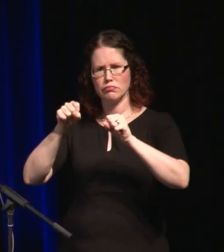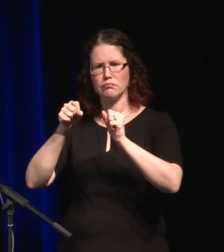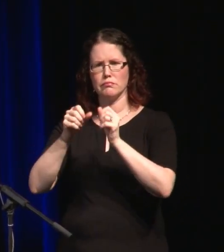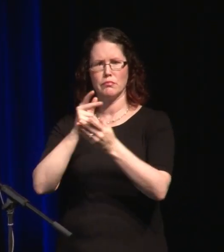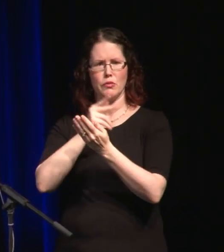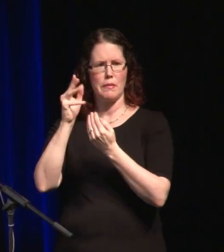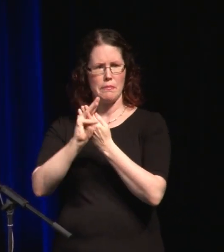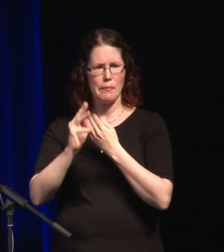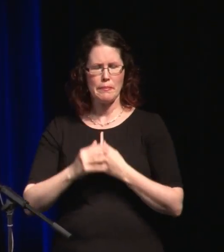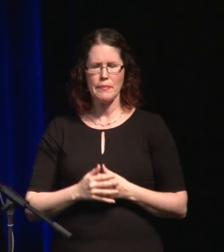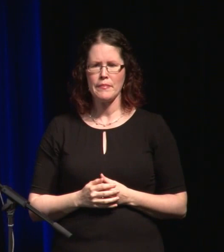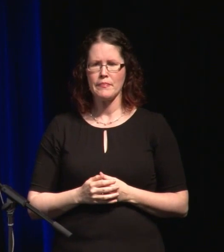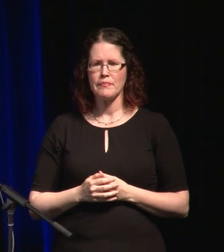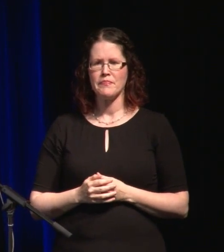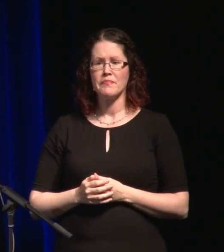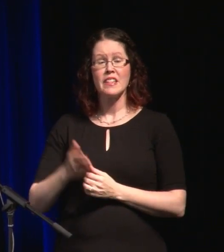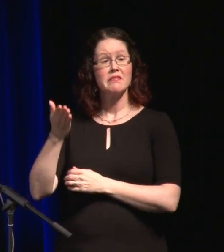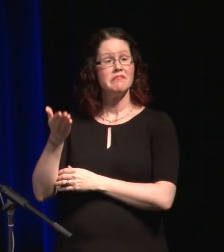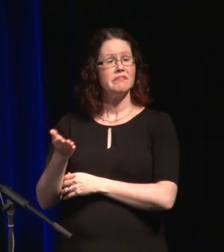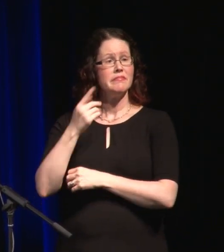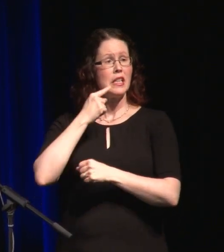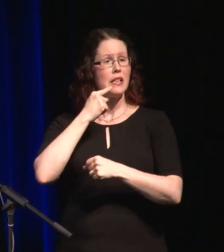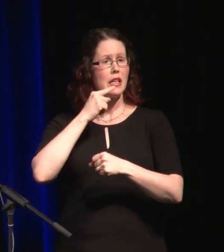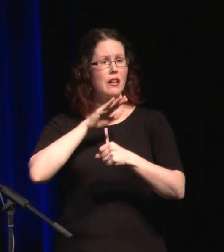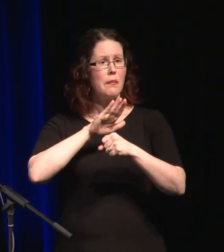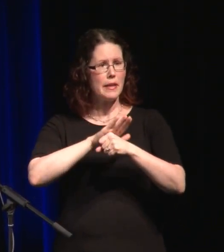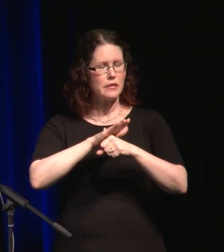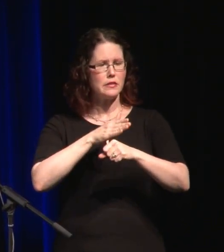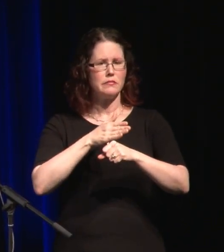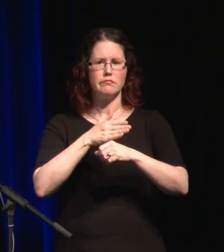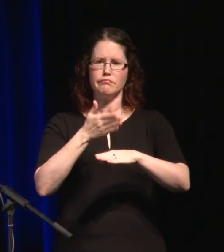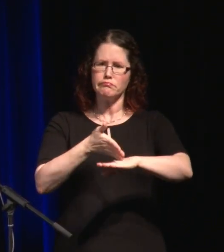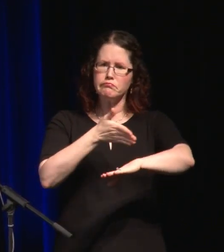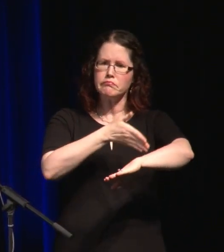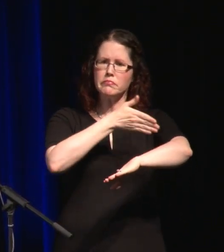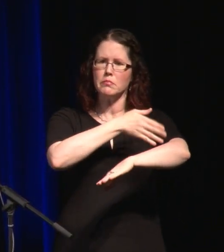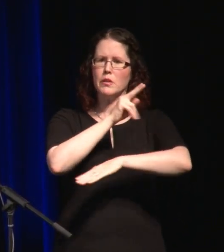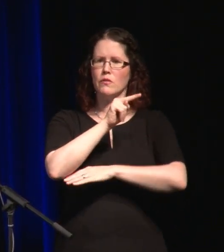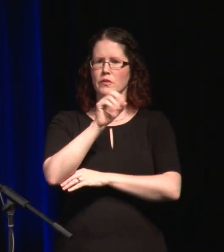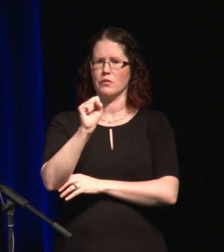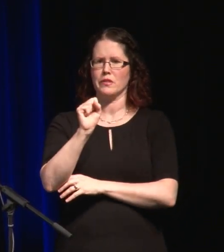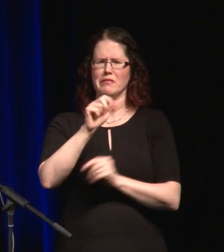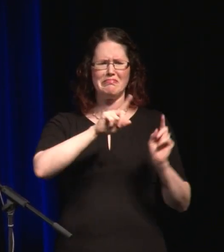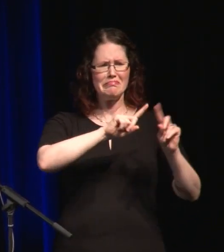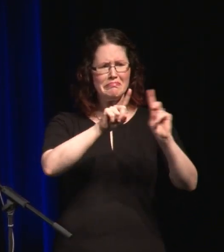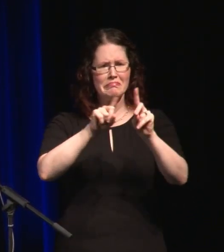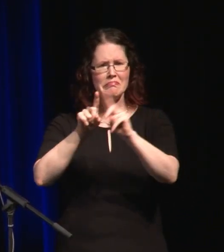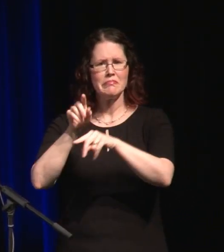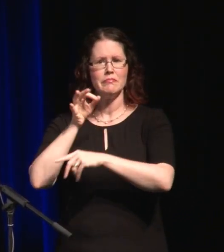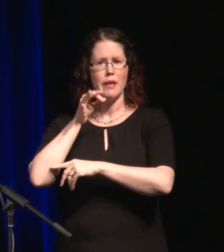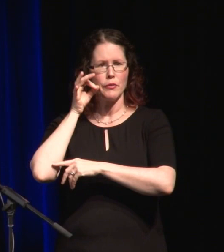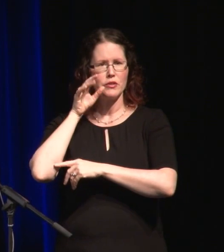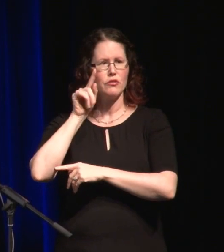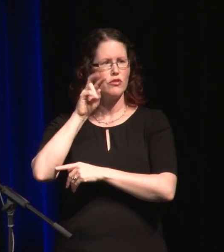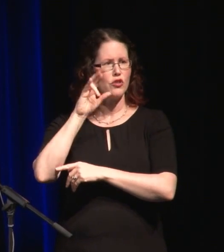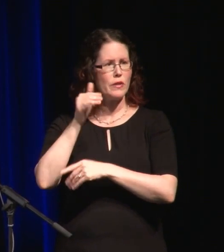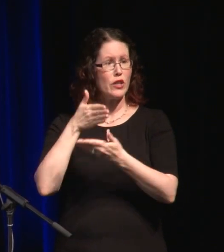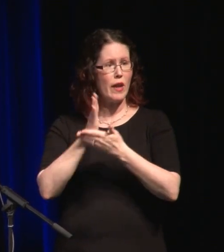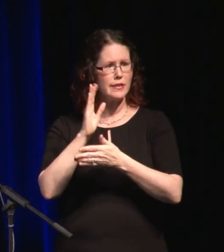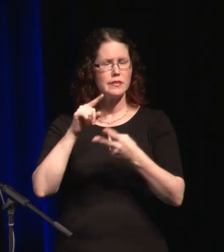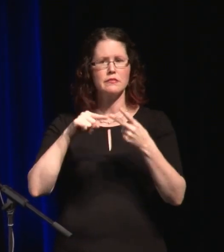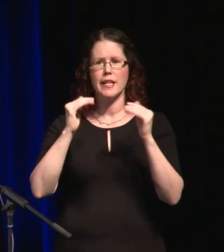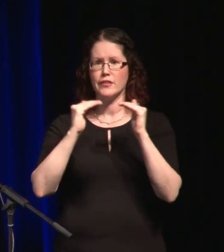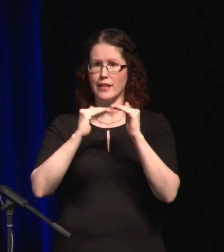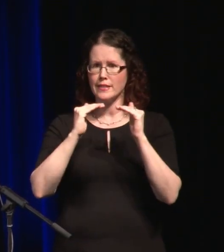Daniel is committed to strengthening Nova Scotia in a number of fields, including Aboriginal and treaty rights,